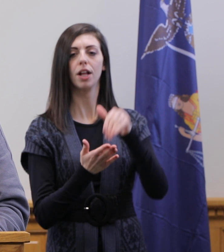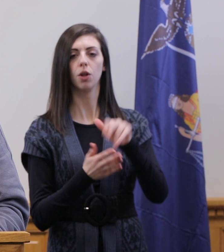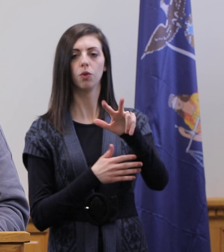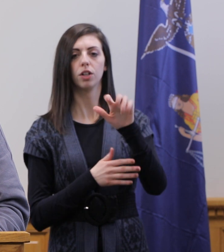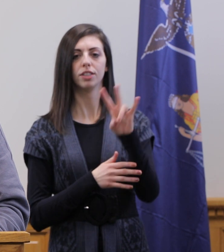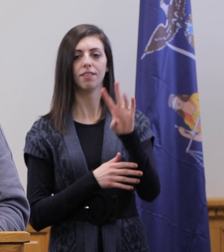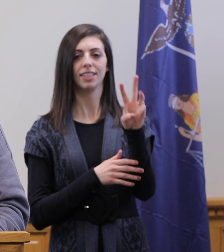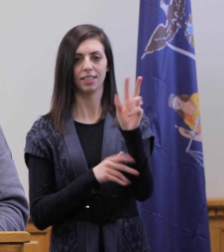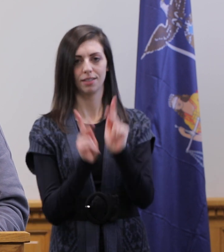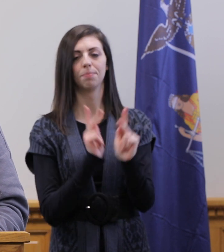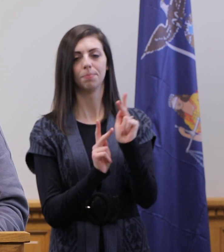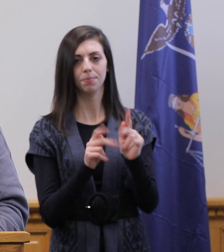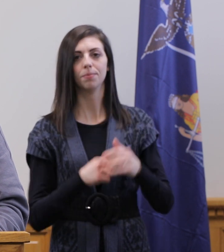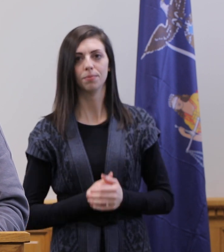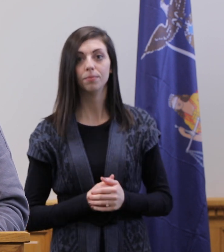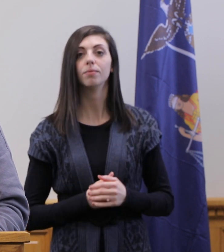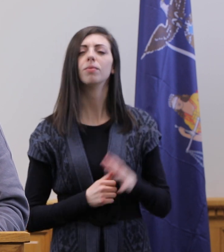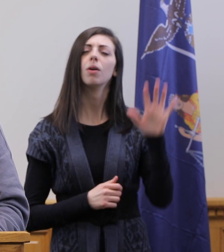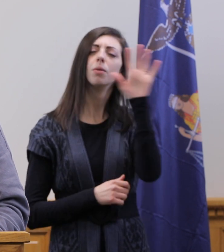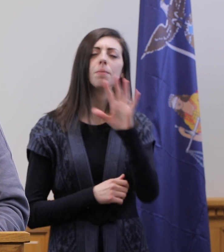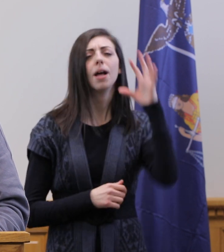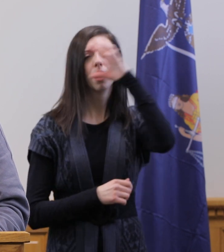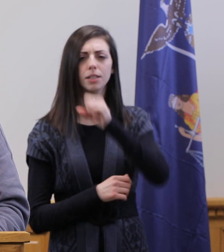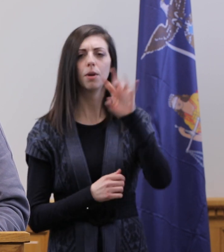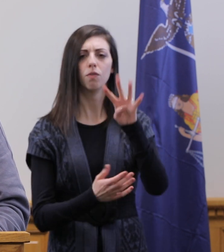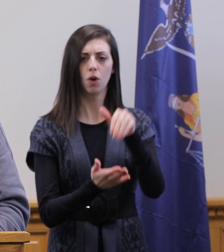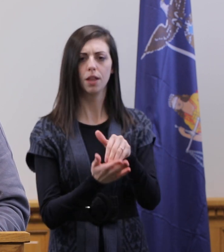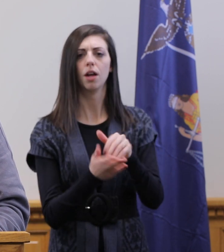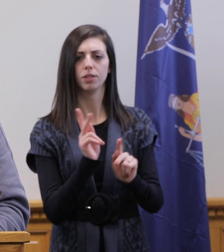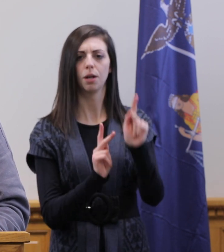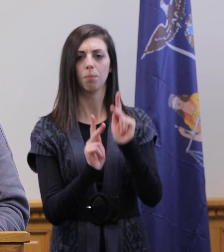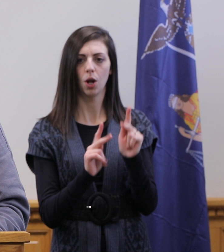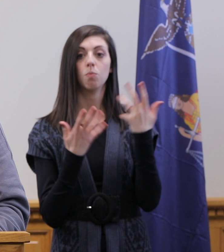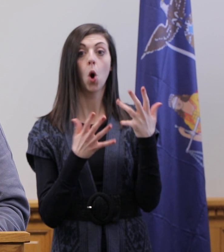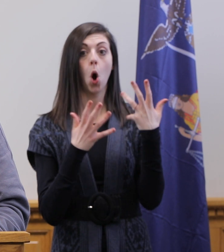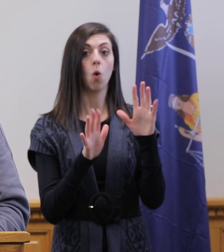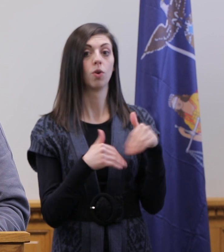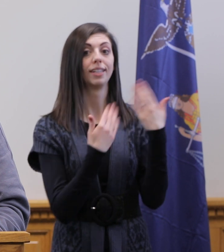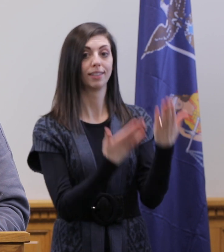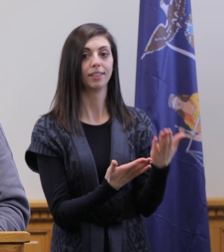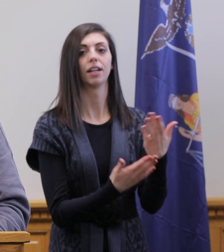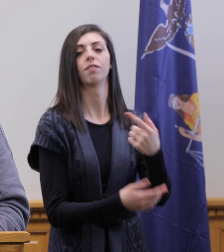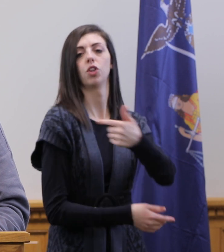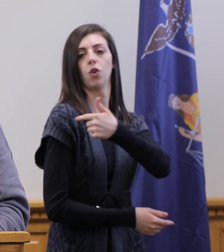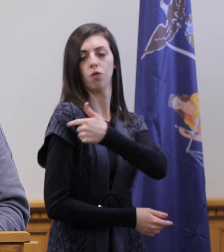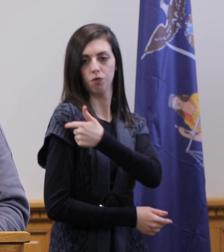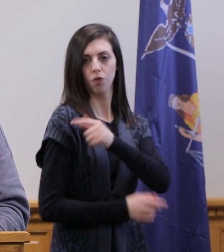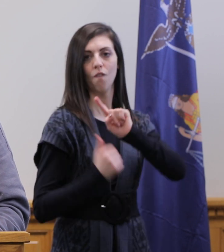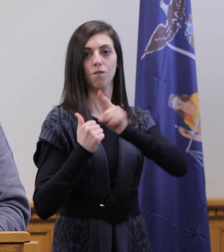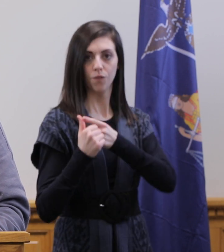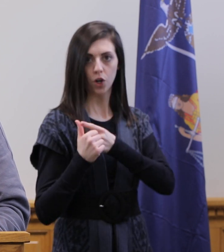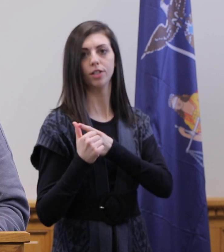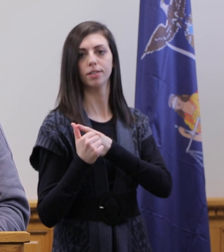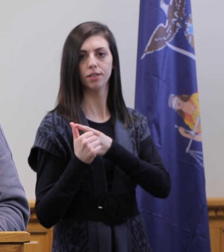1,376 residents. We estimate that 4,000 county residents have received the first dose of vaccine through the Health